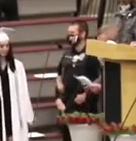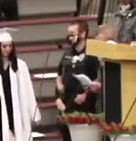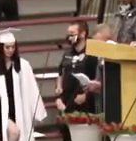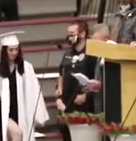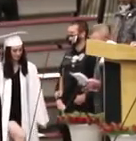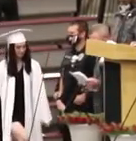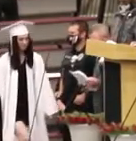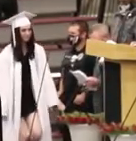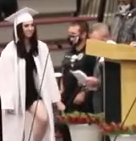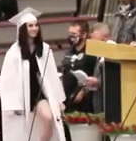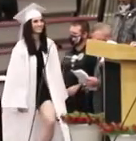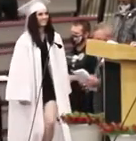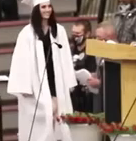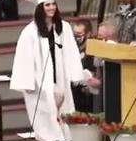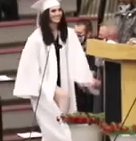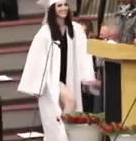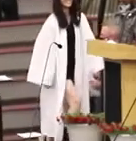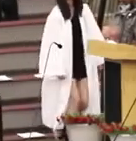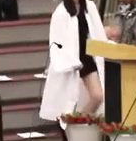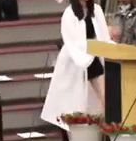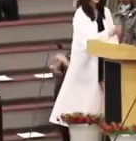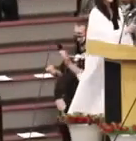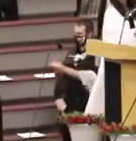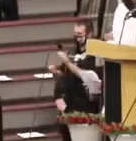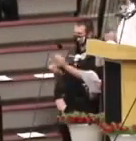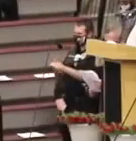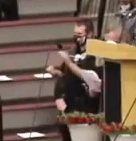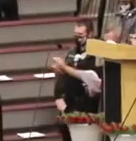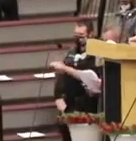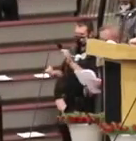Emma Teresa Toth.